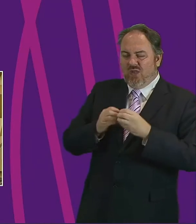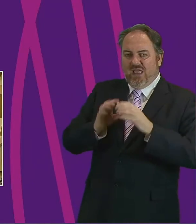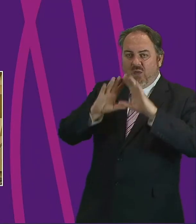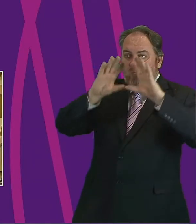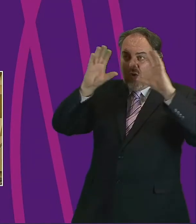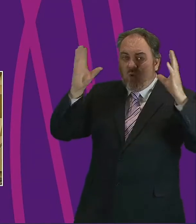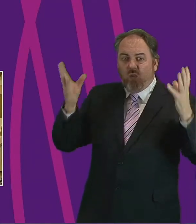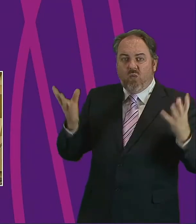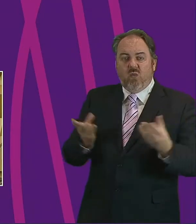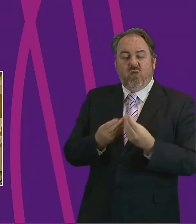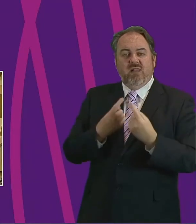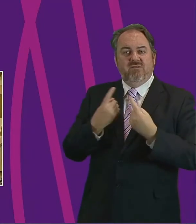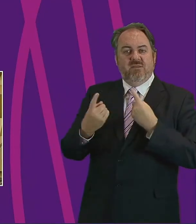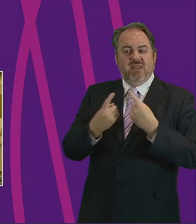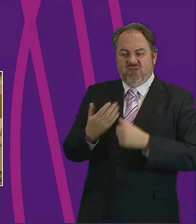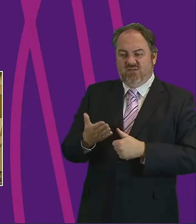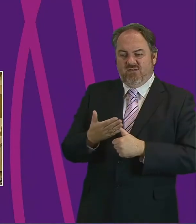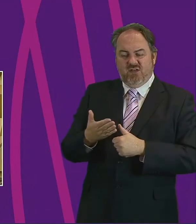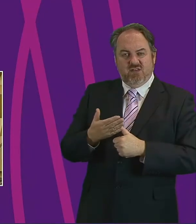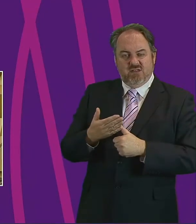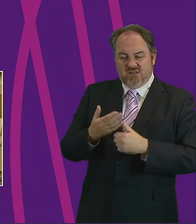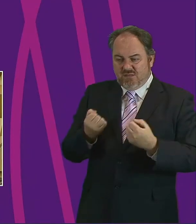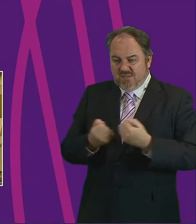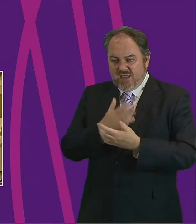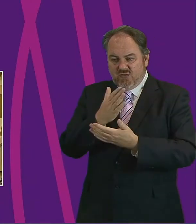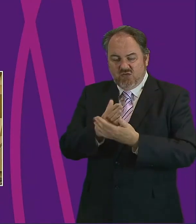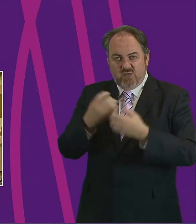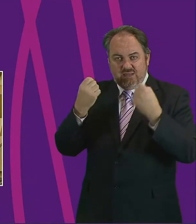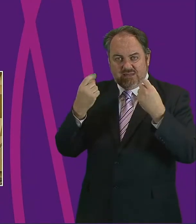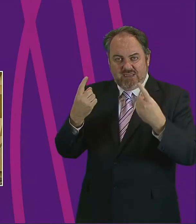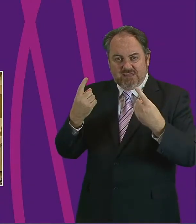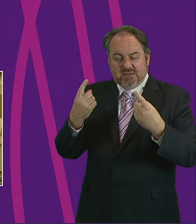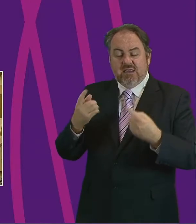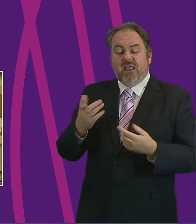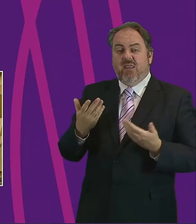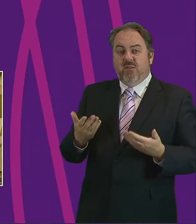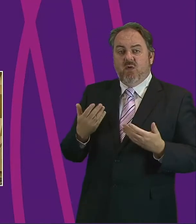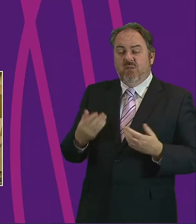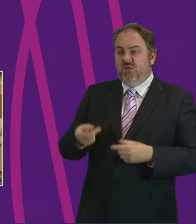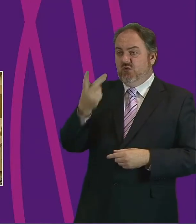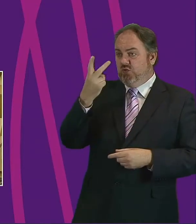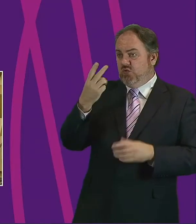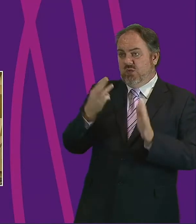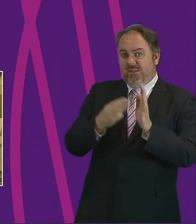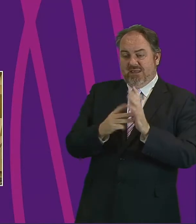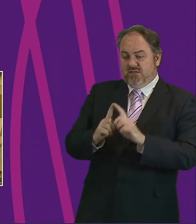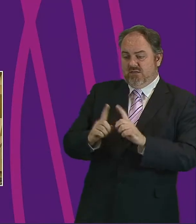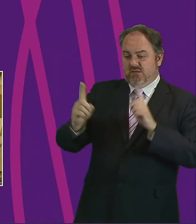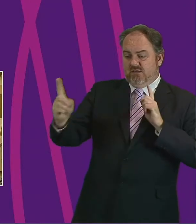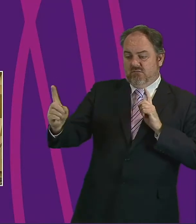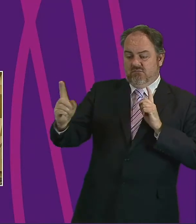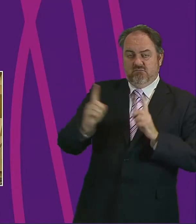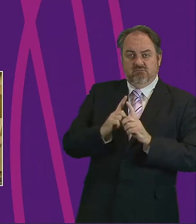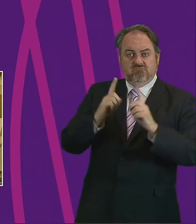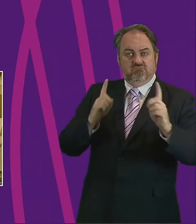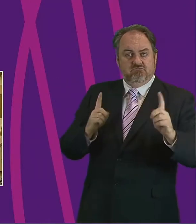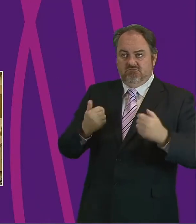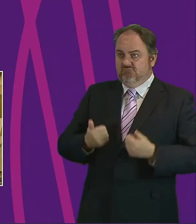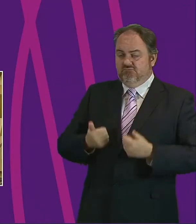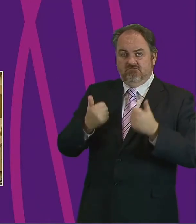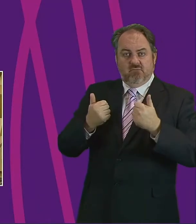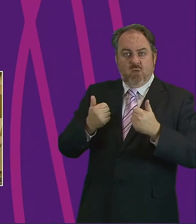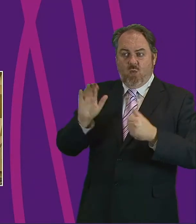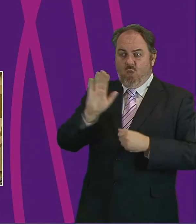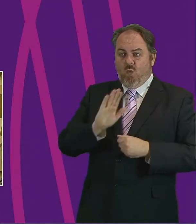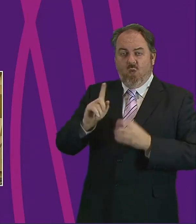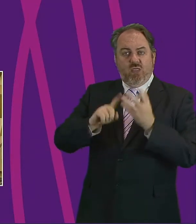have right now is that we should not move away from 2 metres right now. And for all of the talk around this, not one of the governments in the UK has decided to move